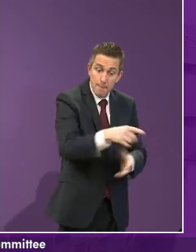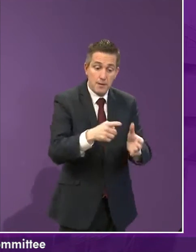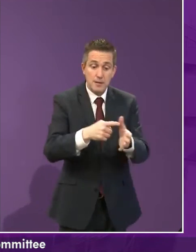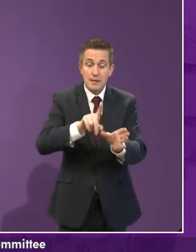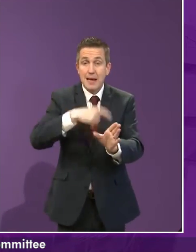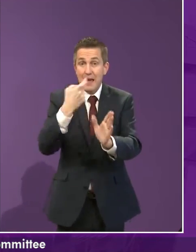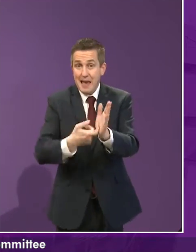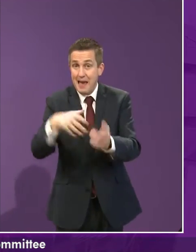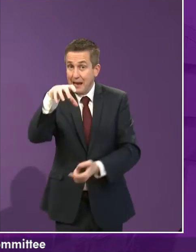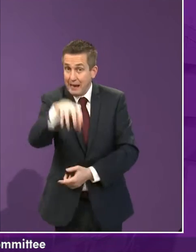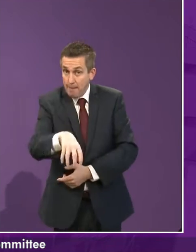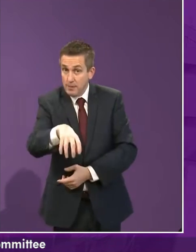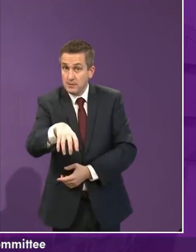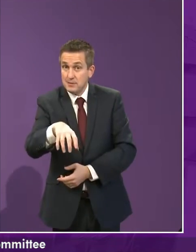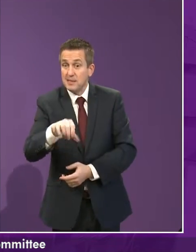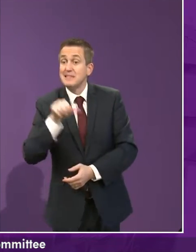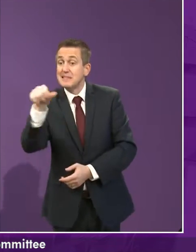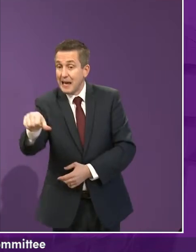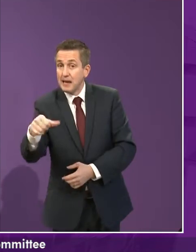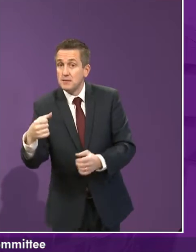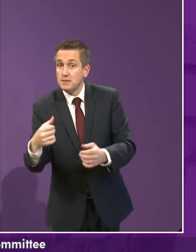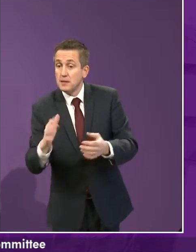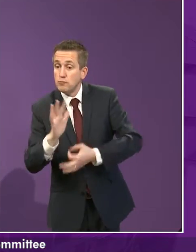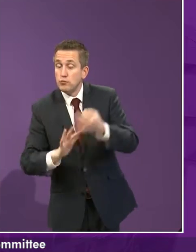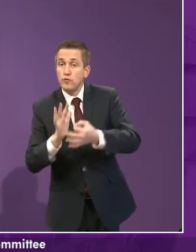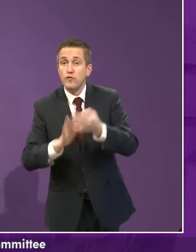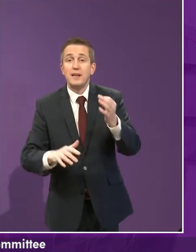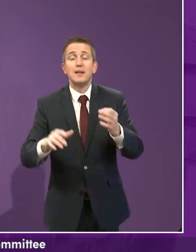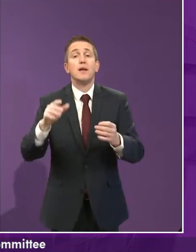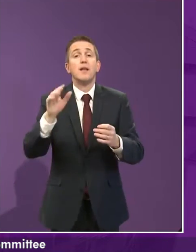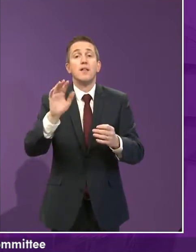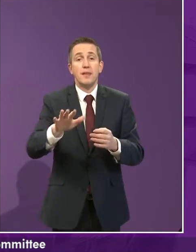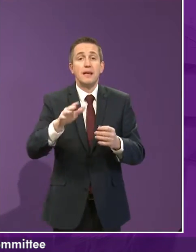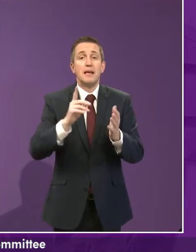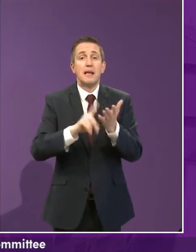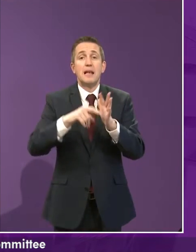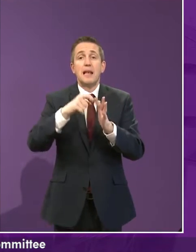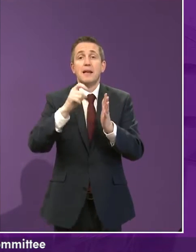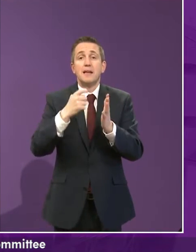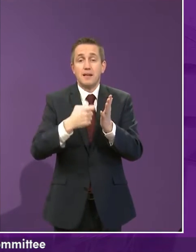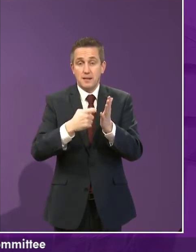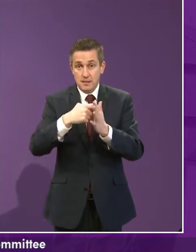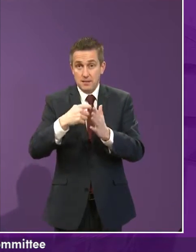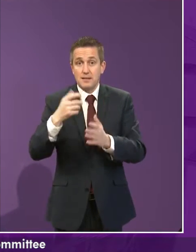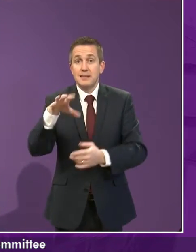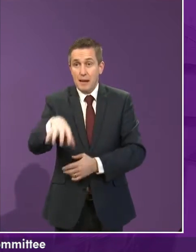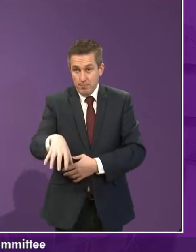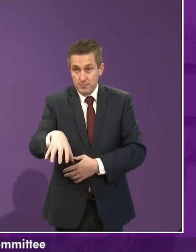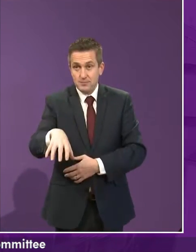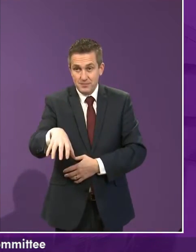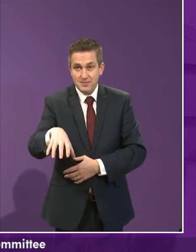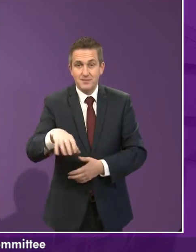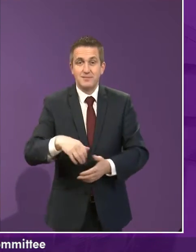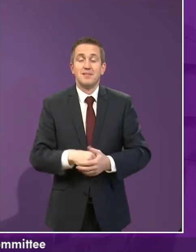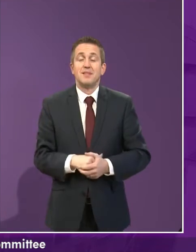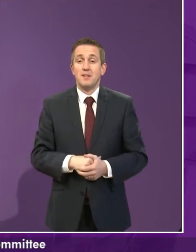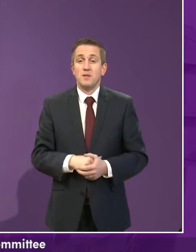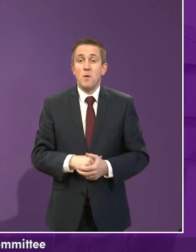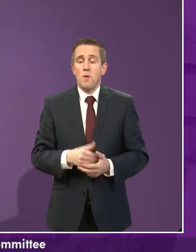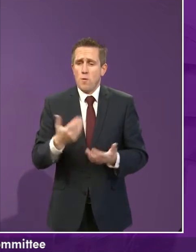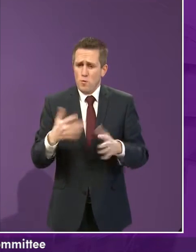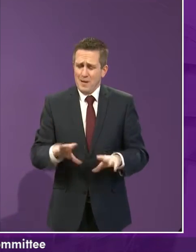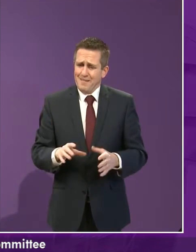obviously now we are looking forward to the Lanarkshire Campus, which 2018, we're striving towards that, and again that'll have the same approach. So we certainly